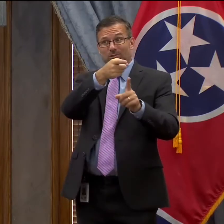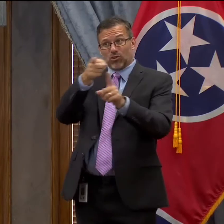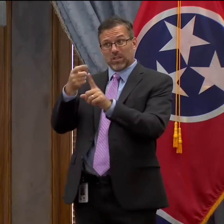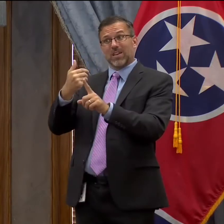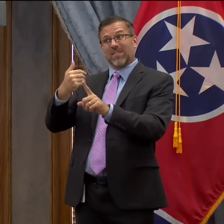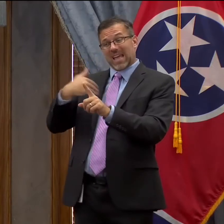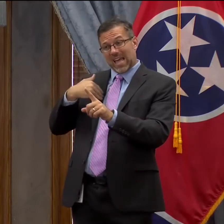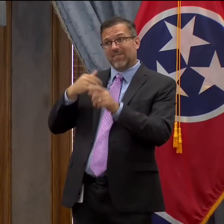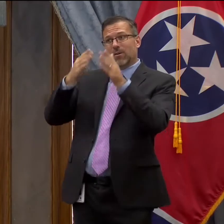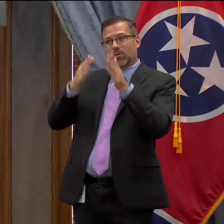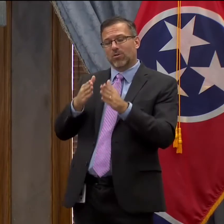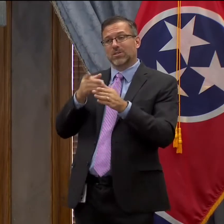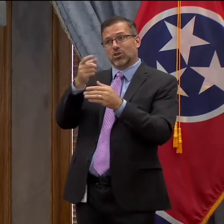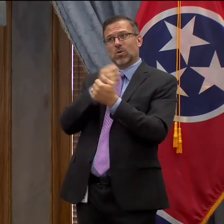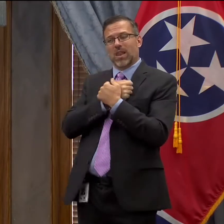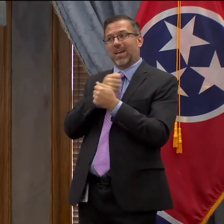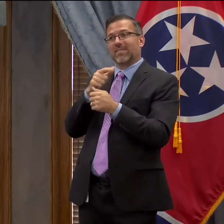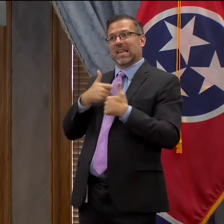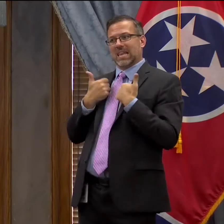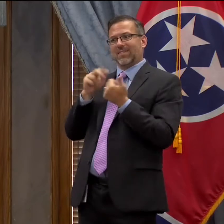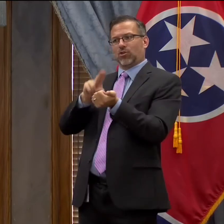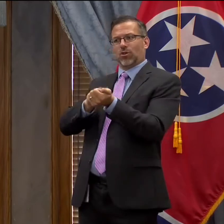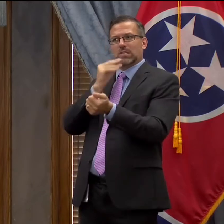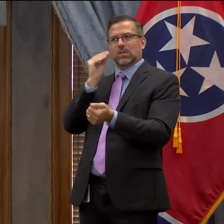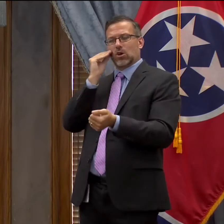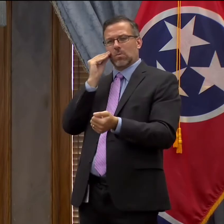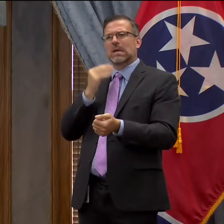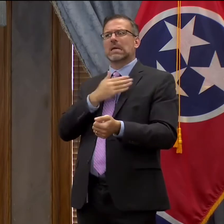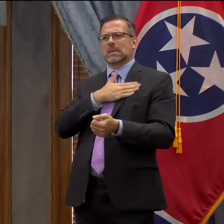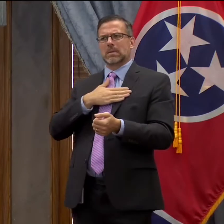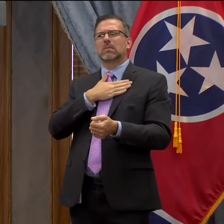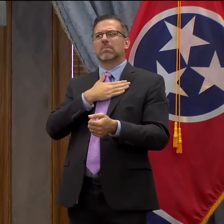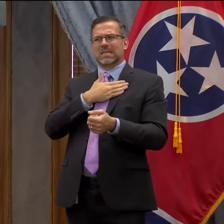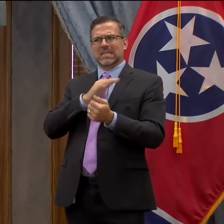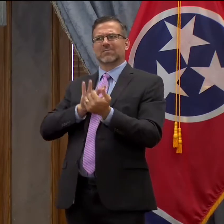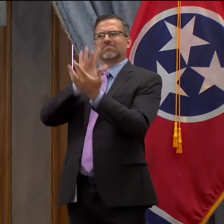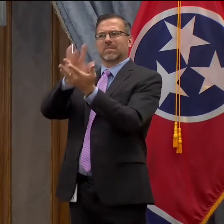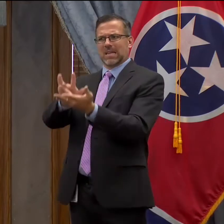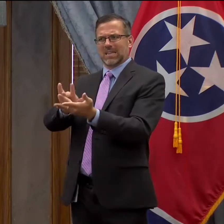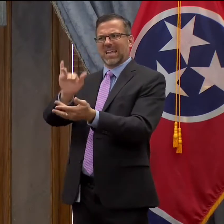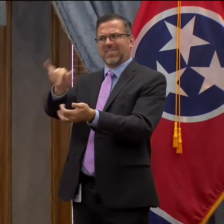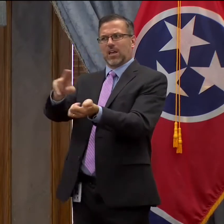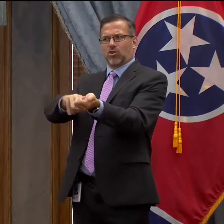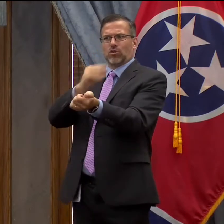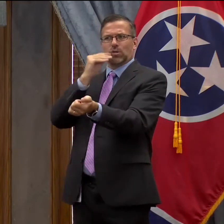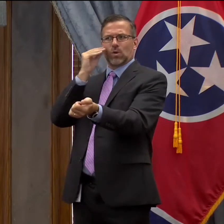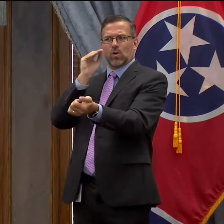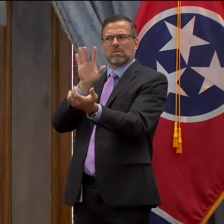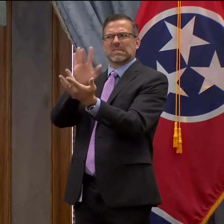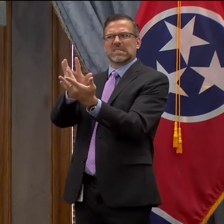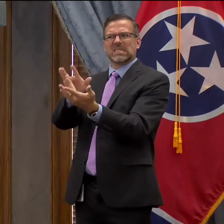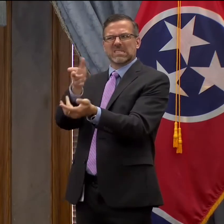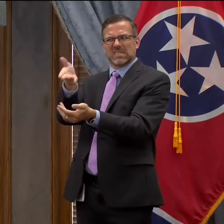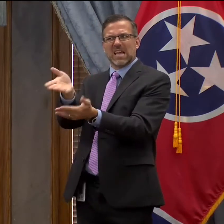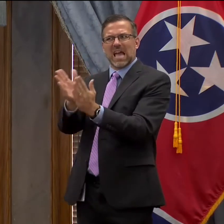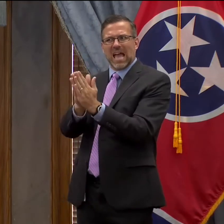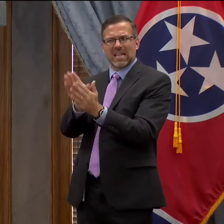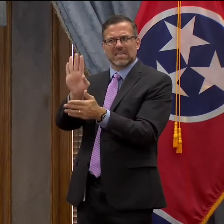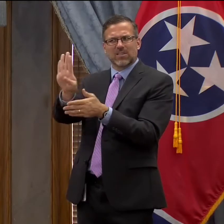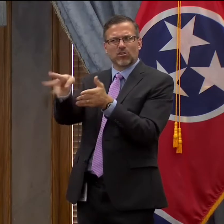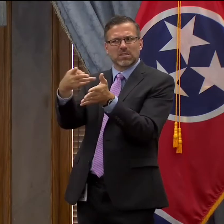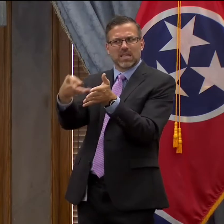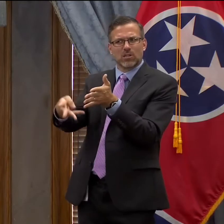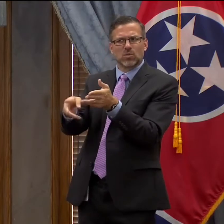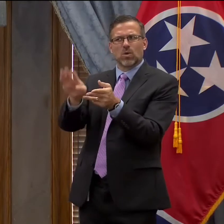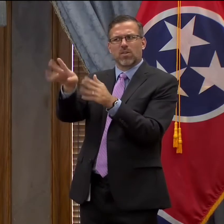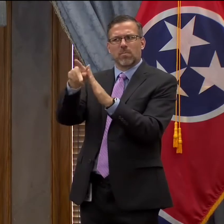for visitation, I encourage you to communicate with that facility to learn more about specific policies or schedules they have in